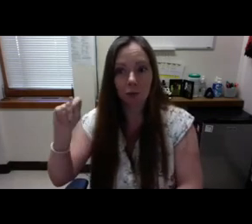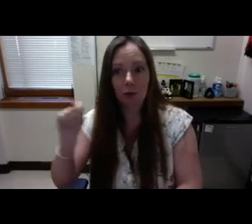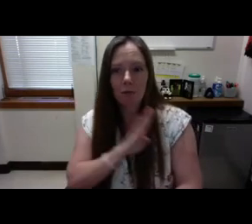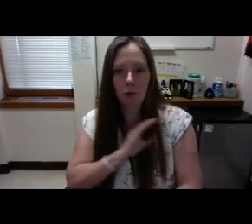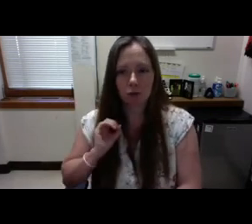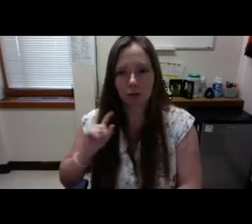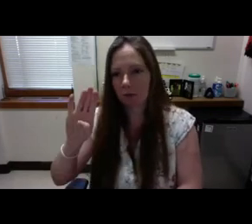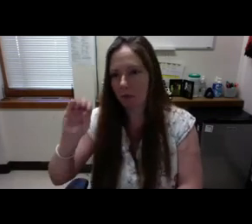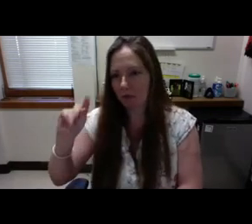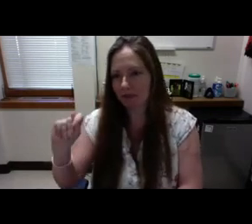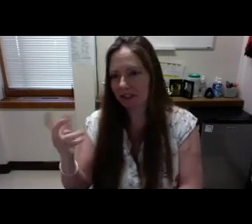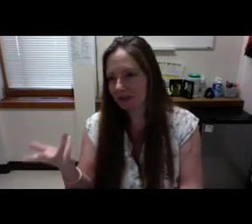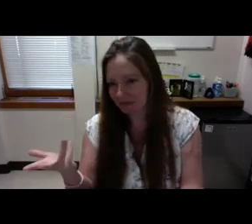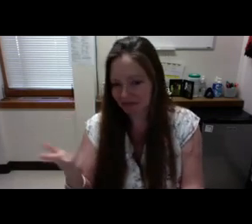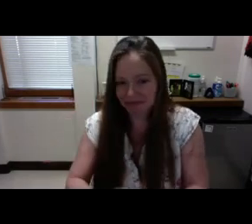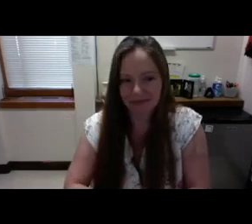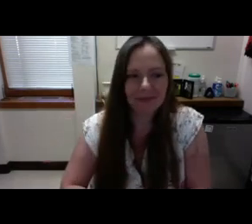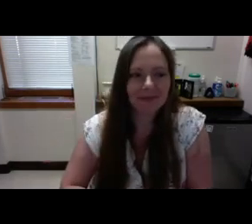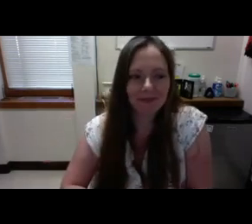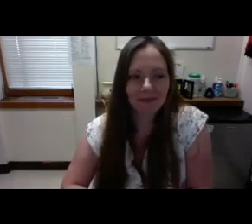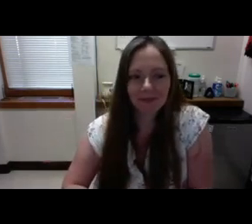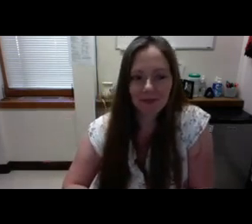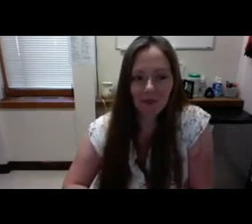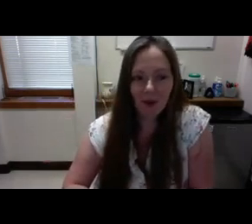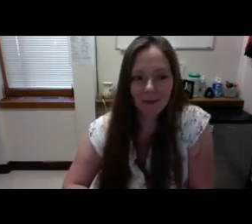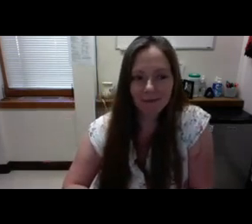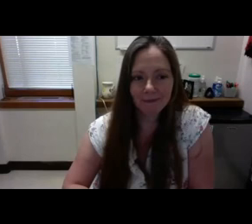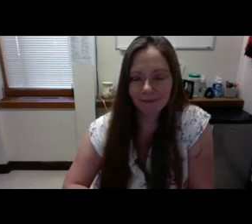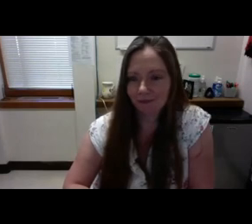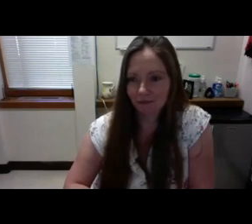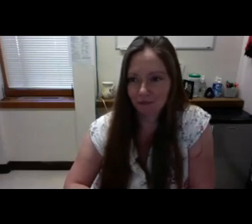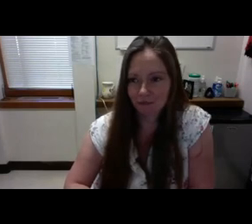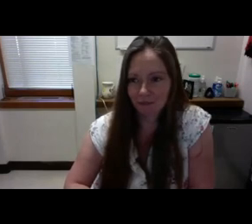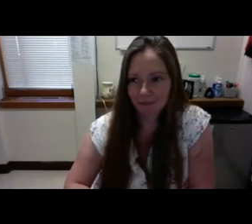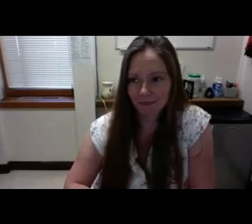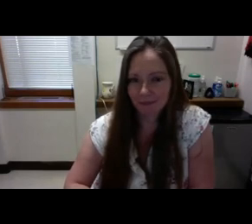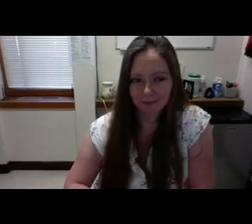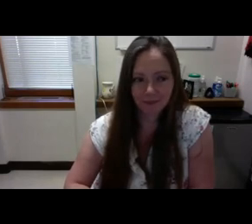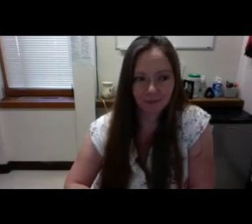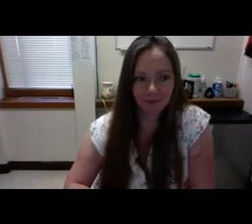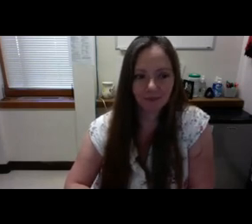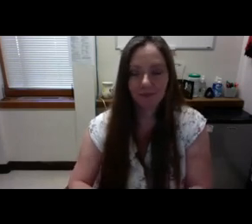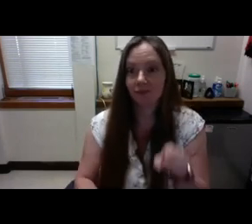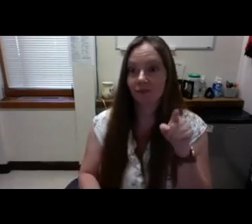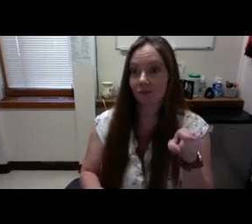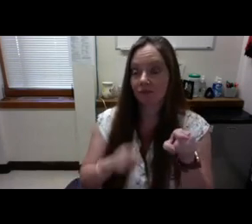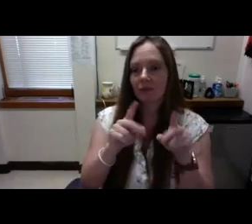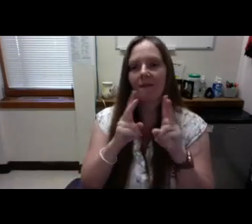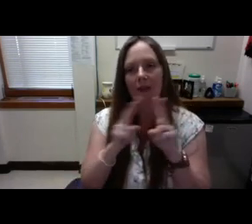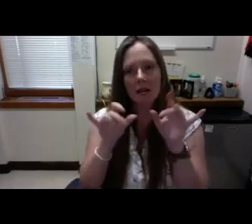worker, SW, board of trustees, B to T, but we use it in a sign.